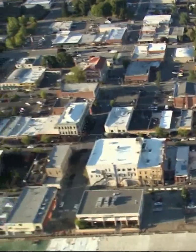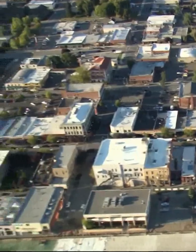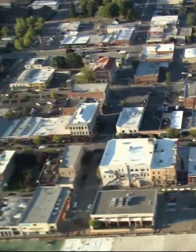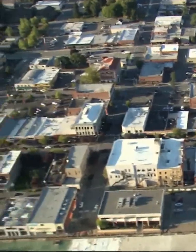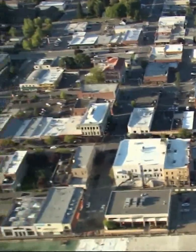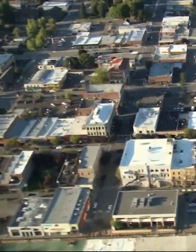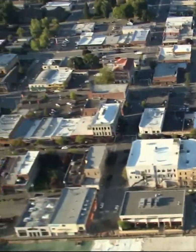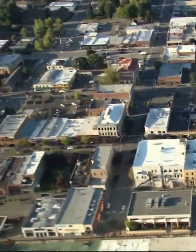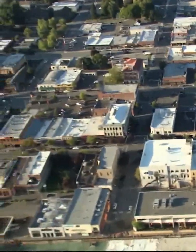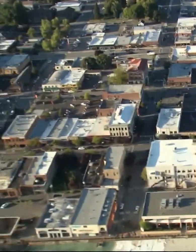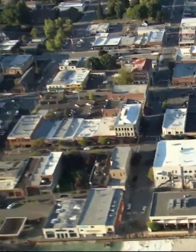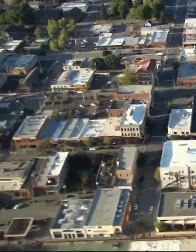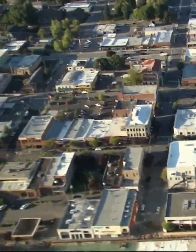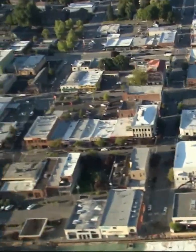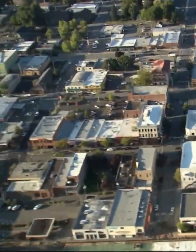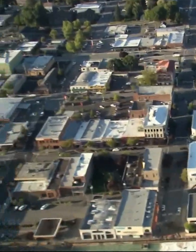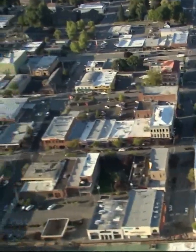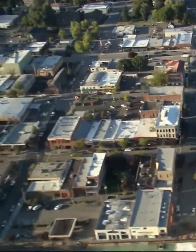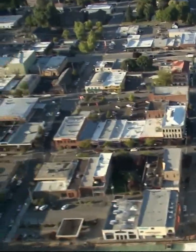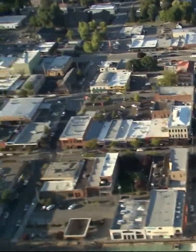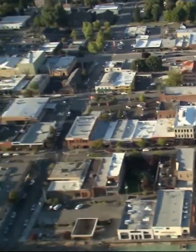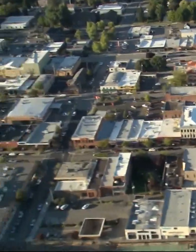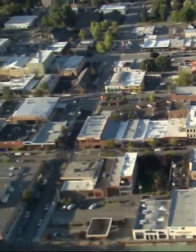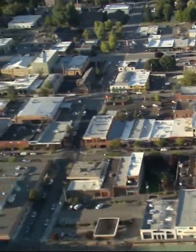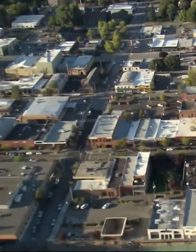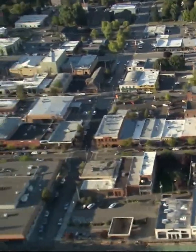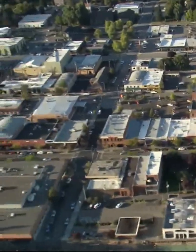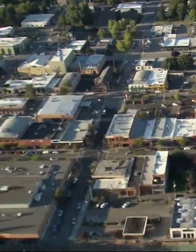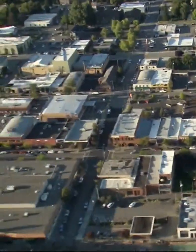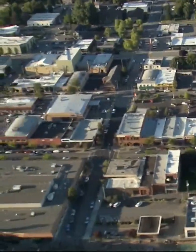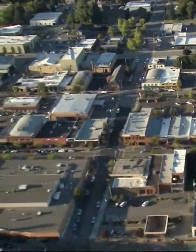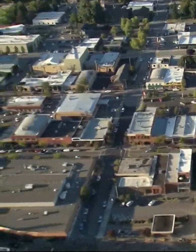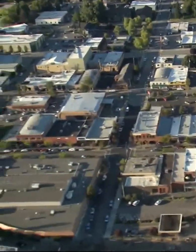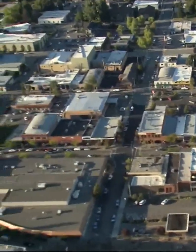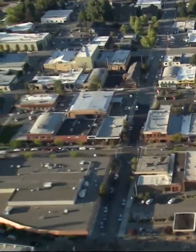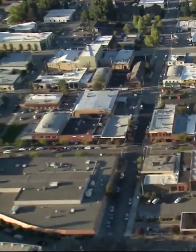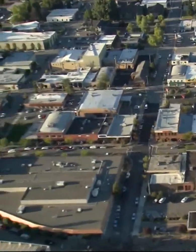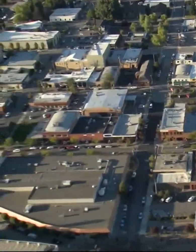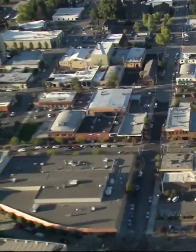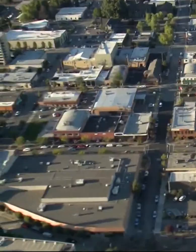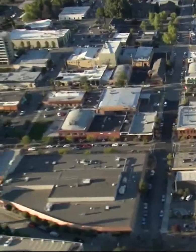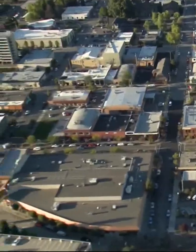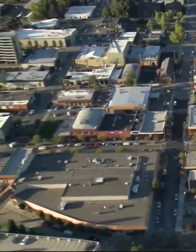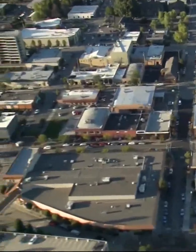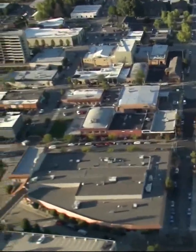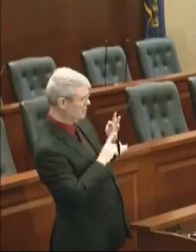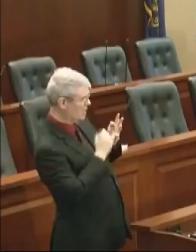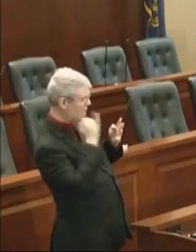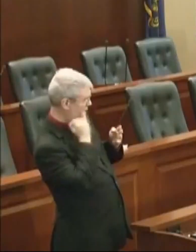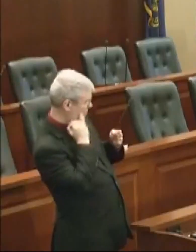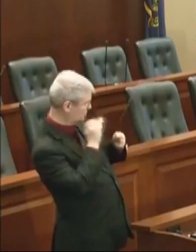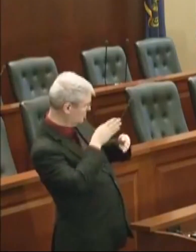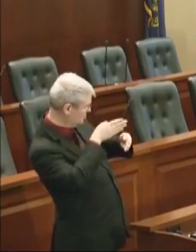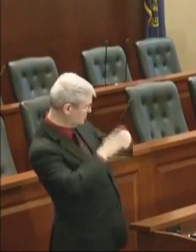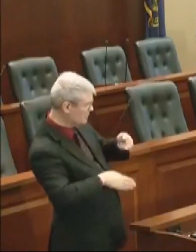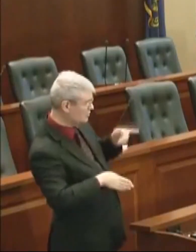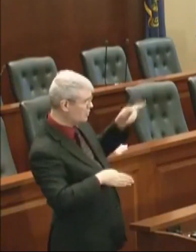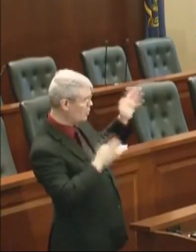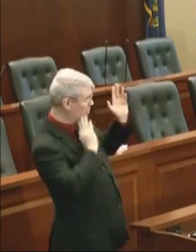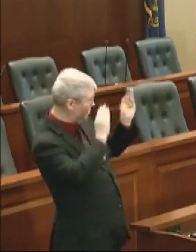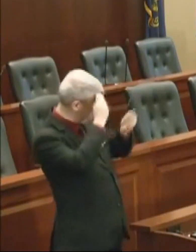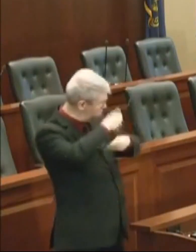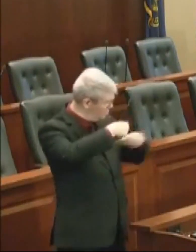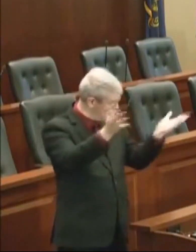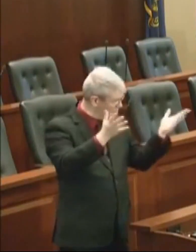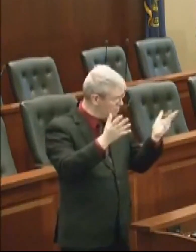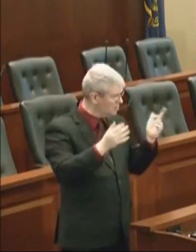Governor Little also made it clear that if stage four were to end, the guidance would stay in place. It doesn't mean